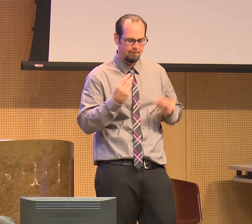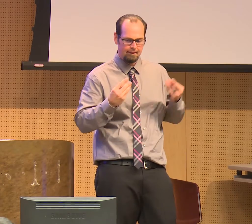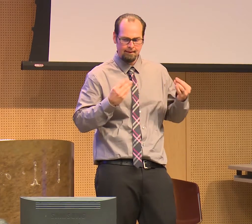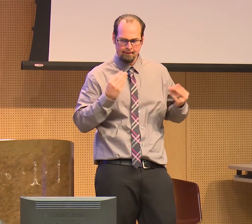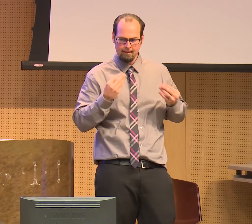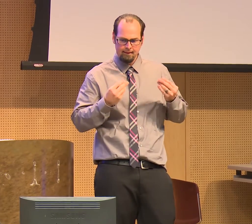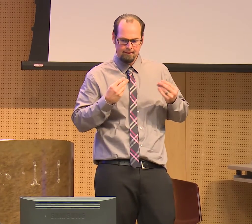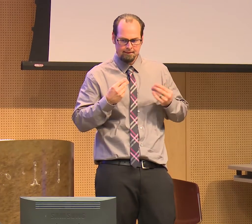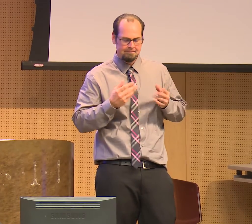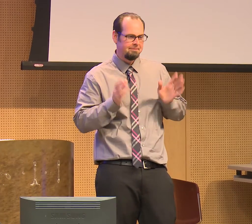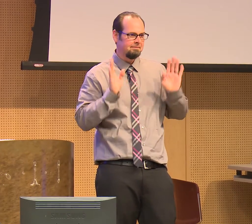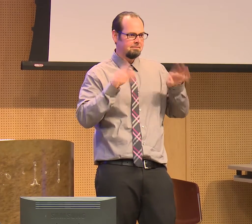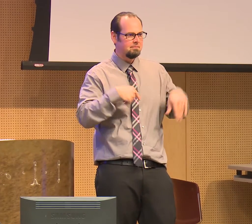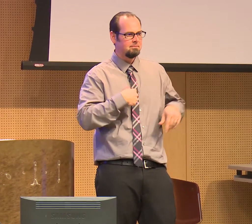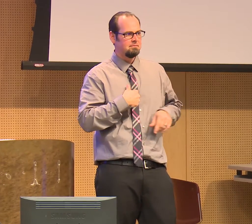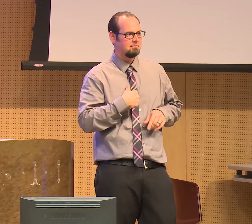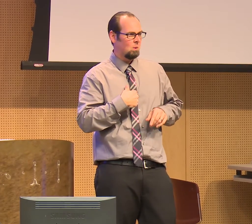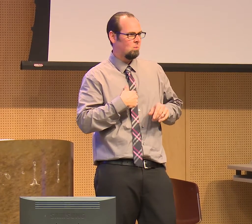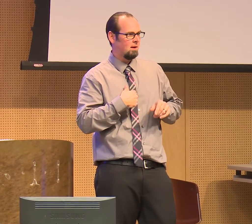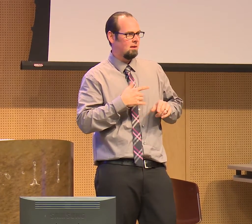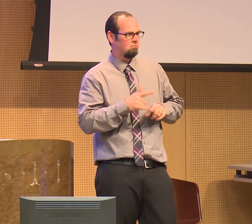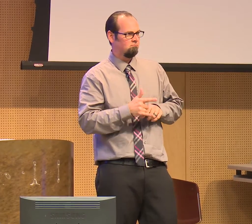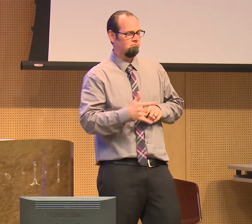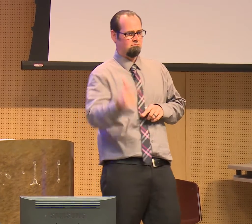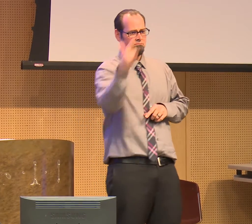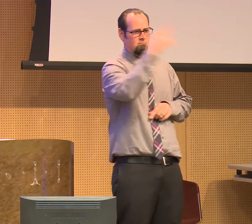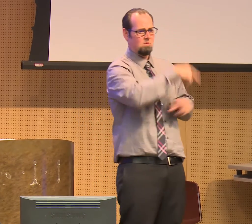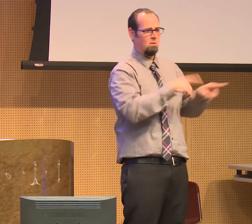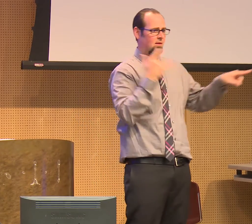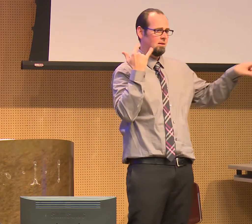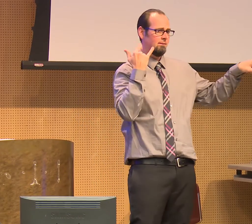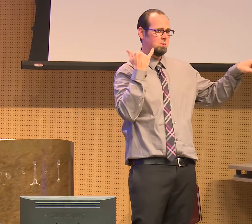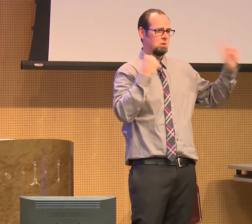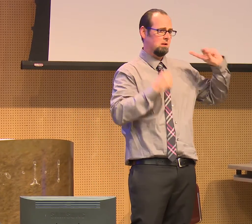I wanted to go find a job. I flew out to the West Coast.